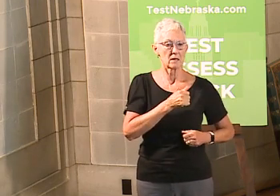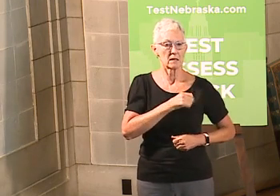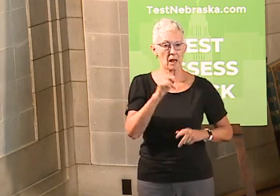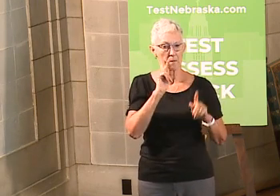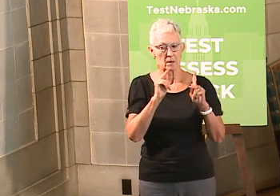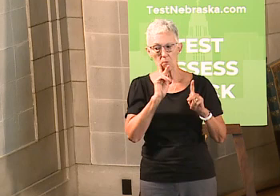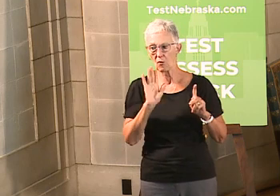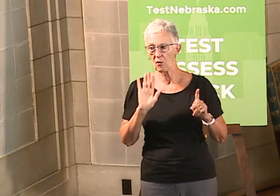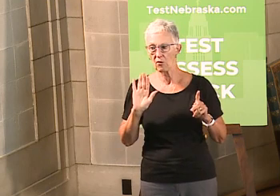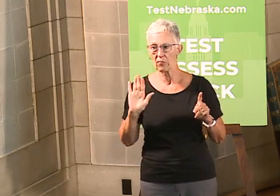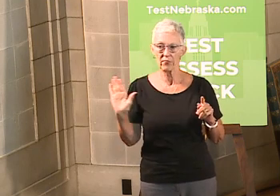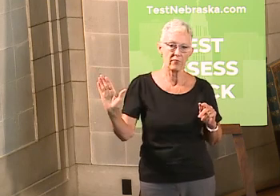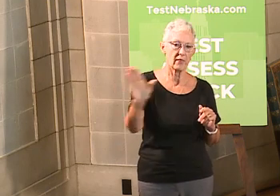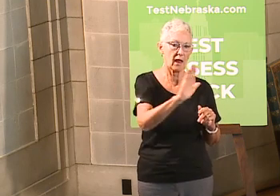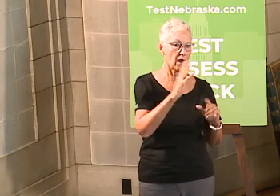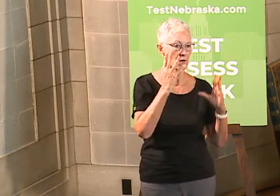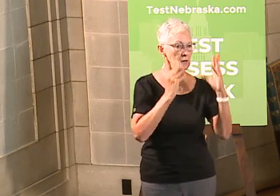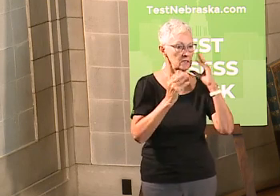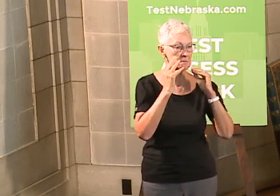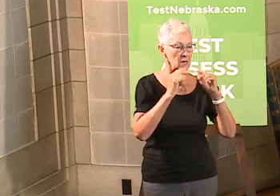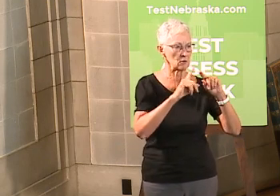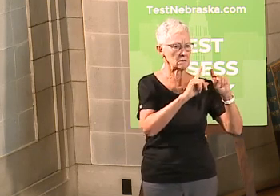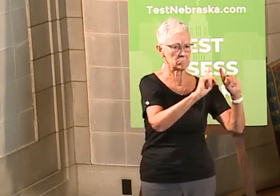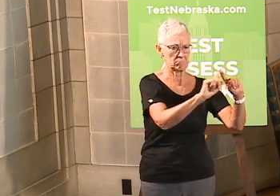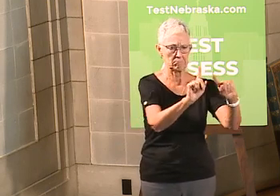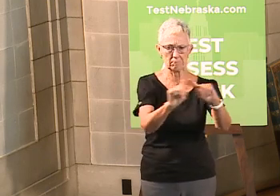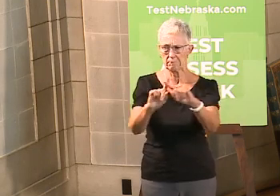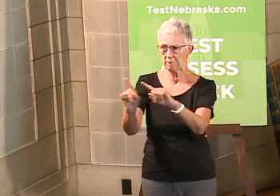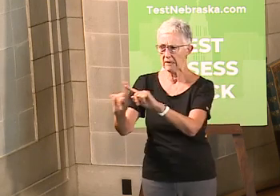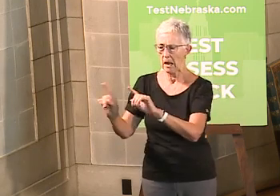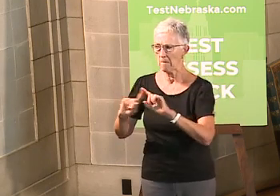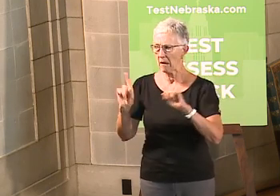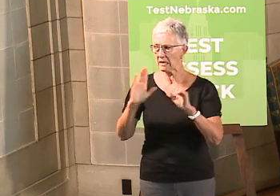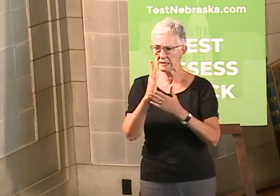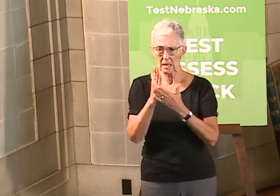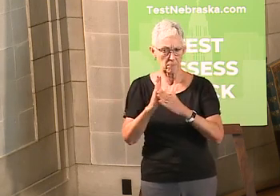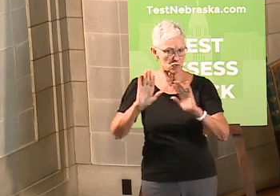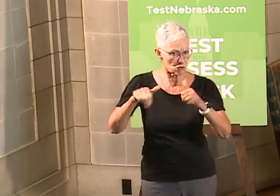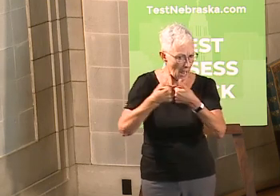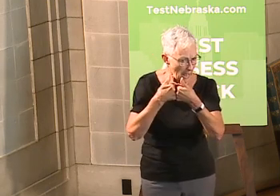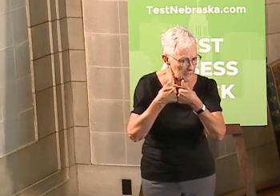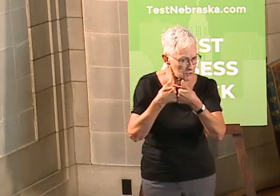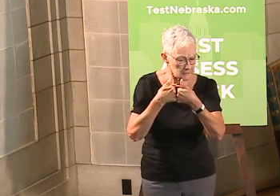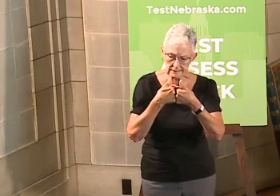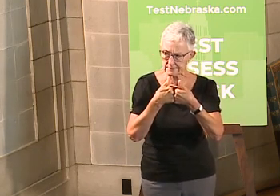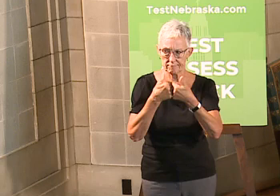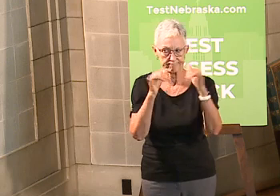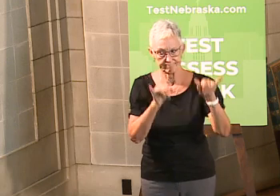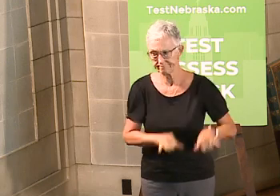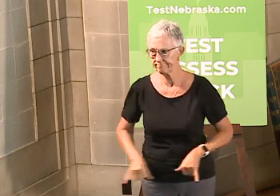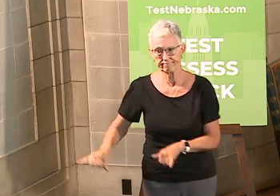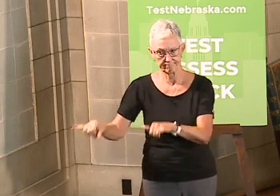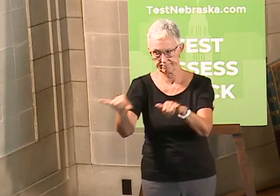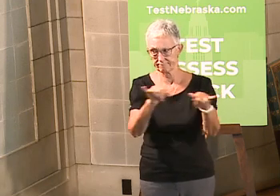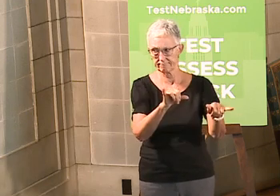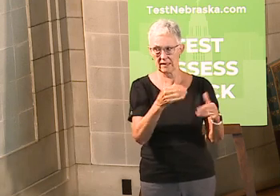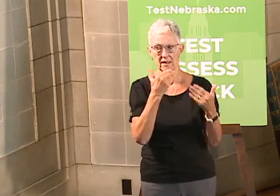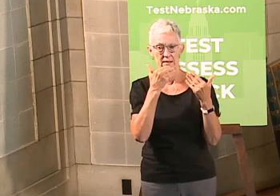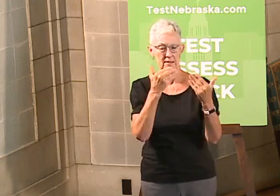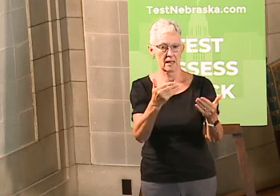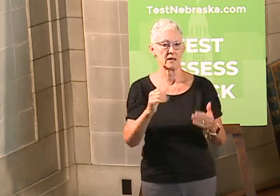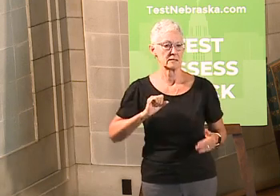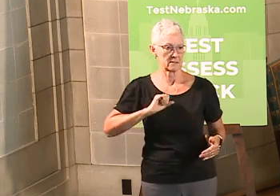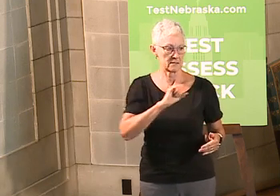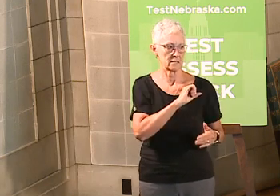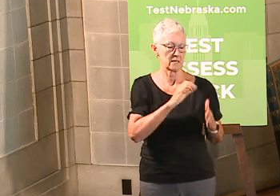experiences and challenges are similar. I'd also like to thank Congressman Don Bacon and his staff, including